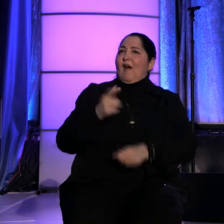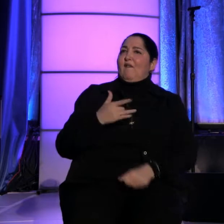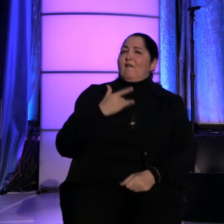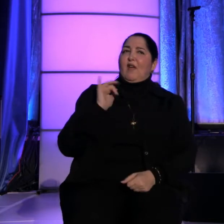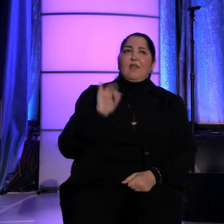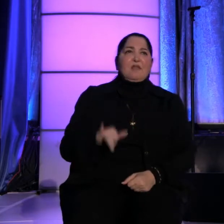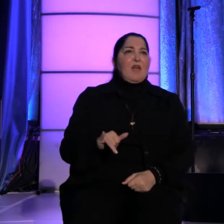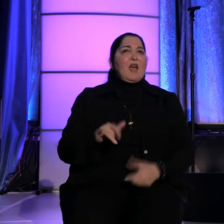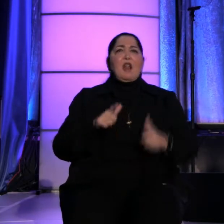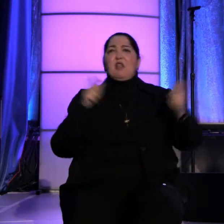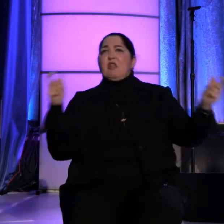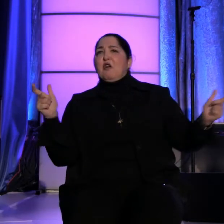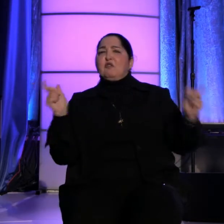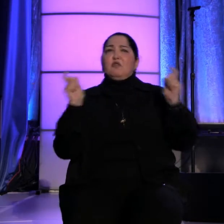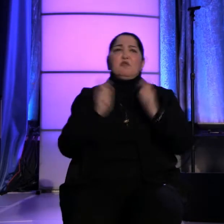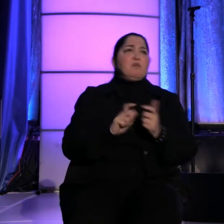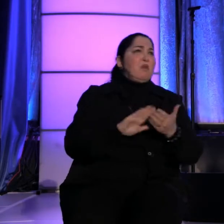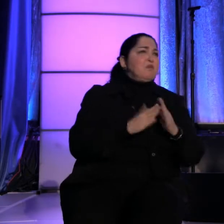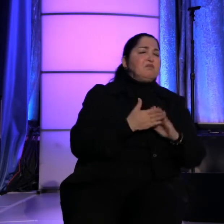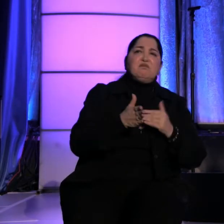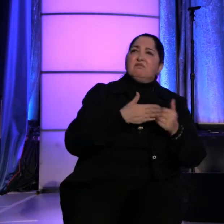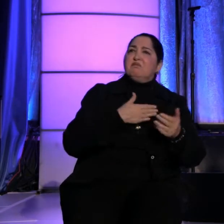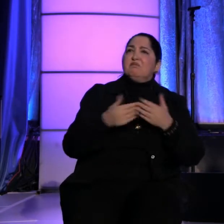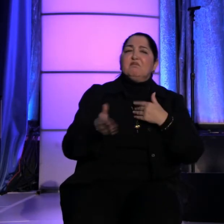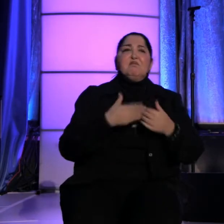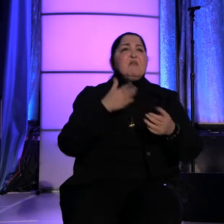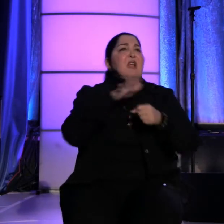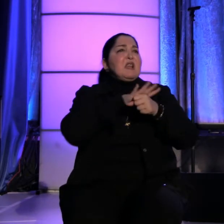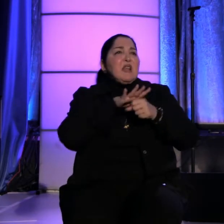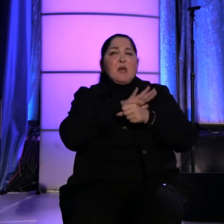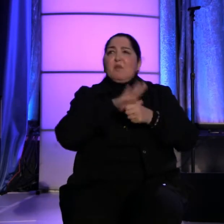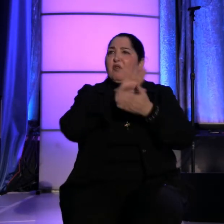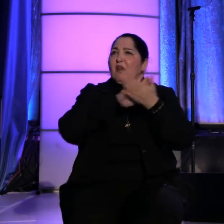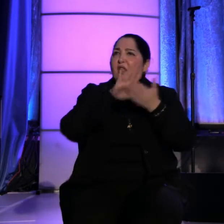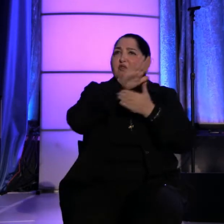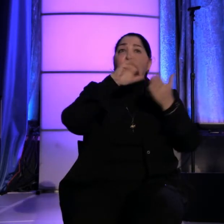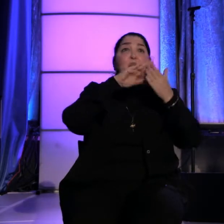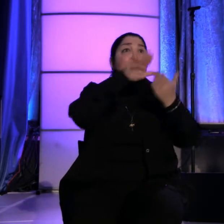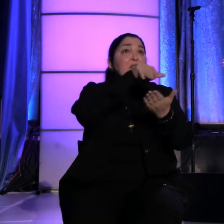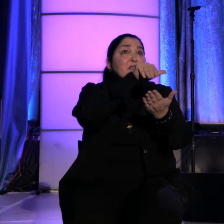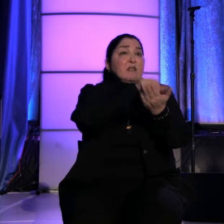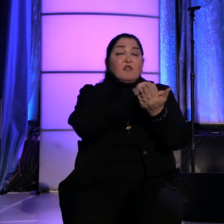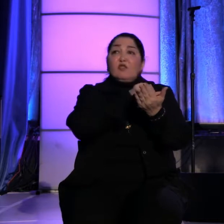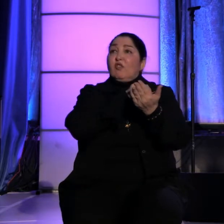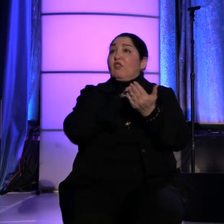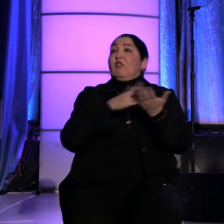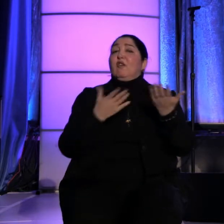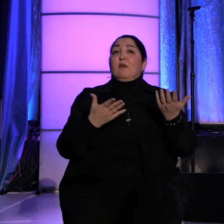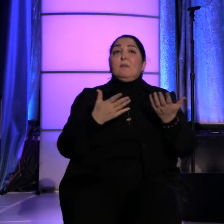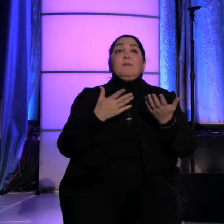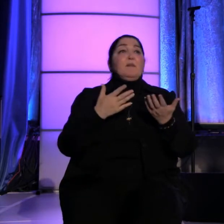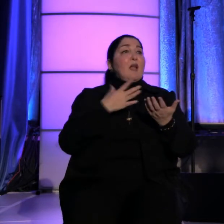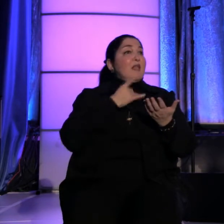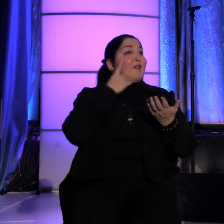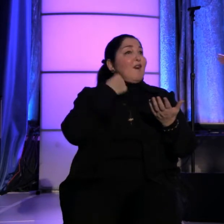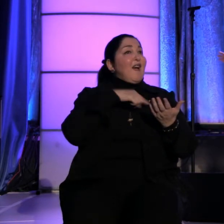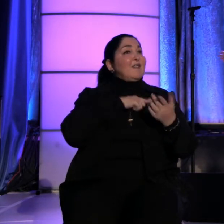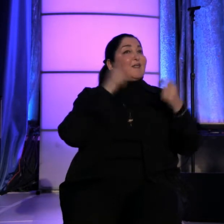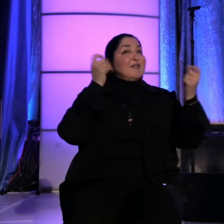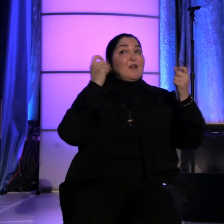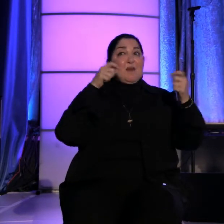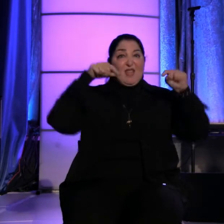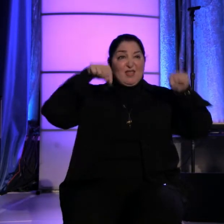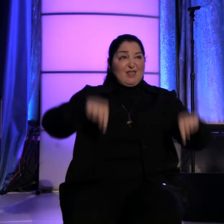and rural, in neighborhoods and colleges and community centers. I'd like for us to celebrate the creativity that is in